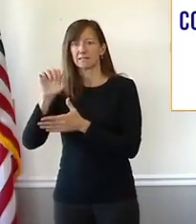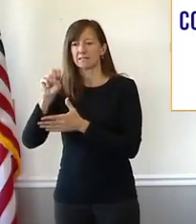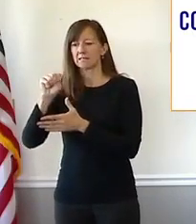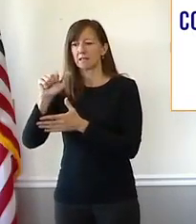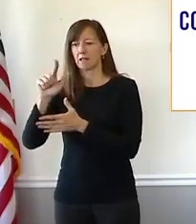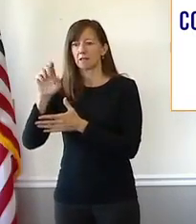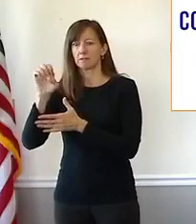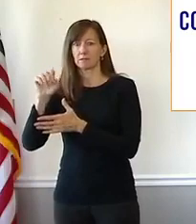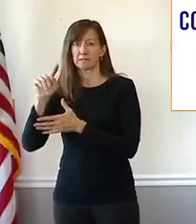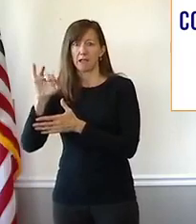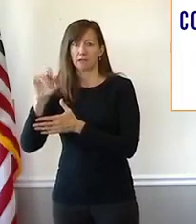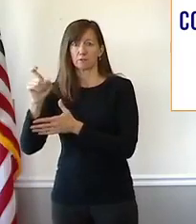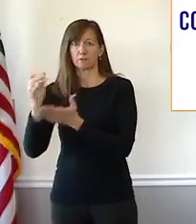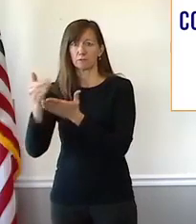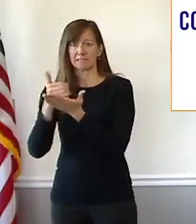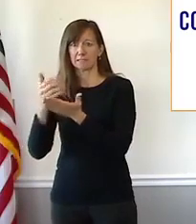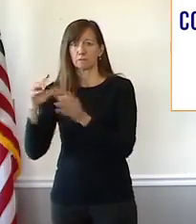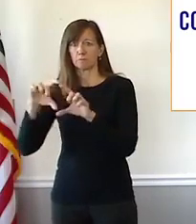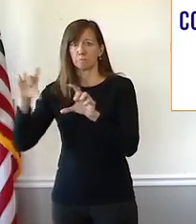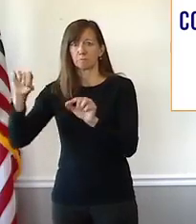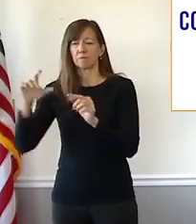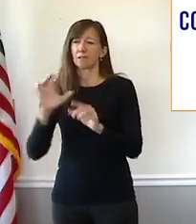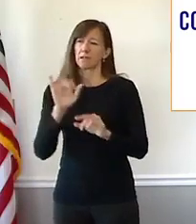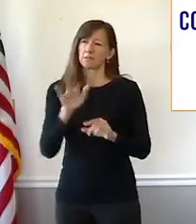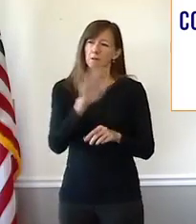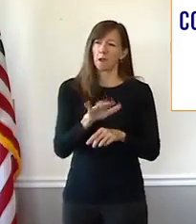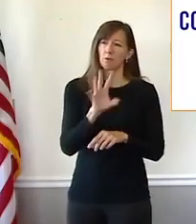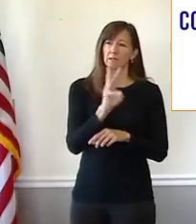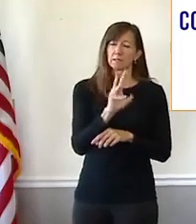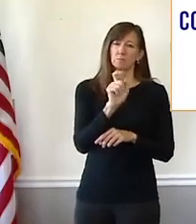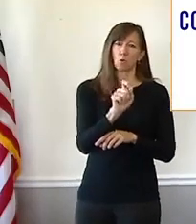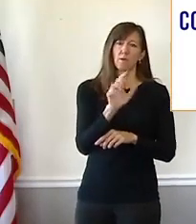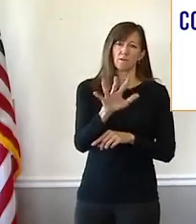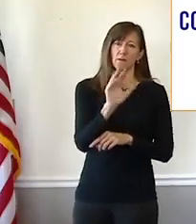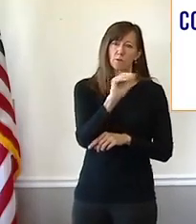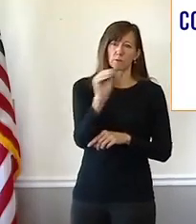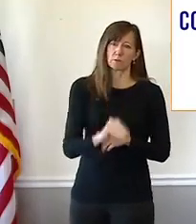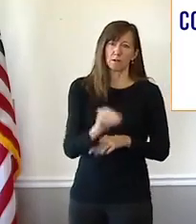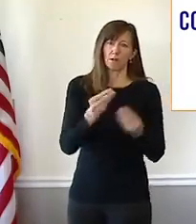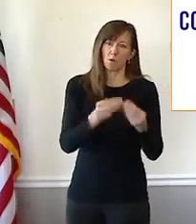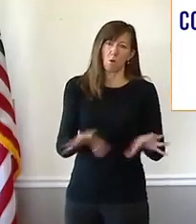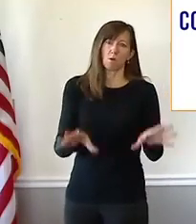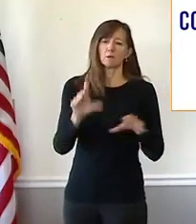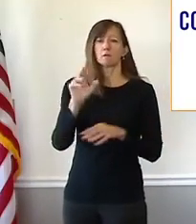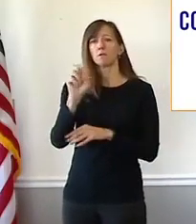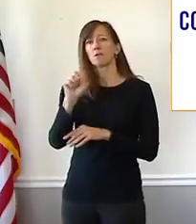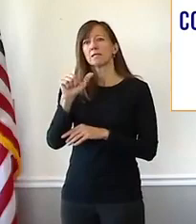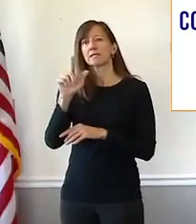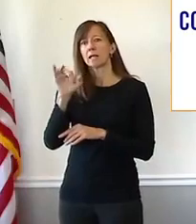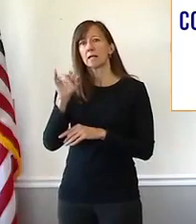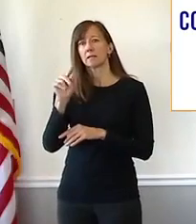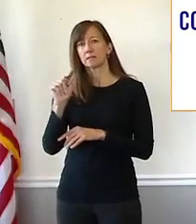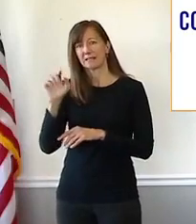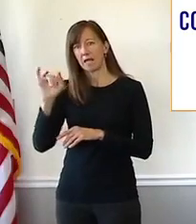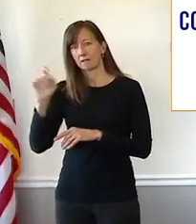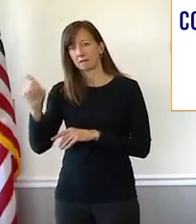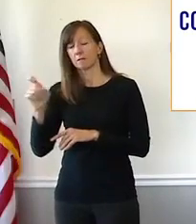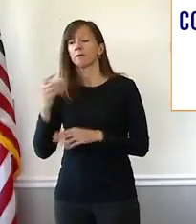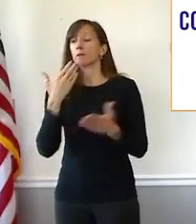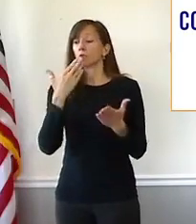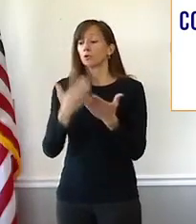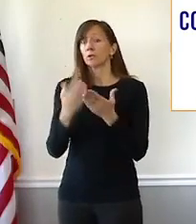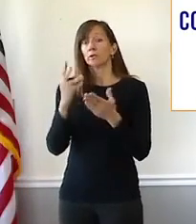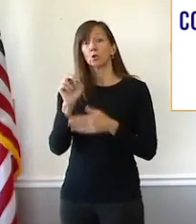we continue at this pace, will result in about a 6.5% loss in sales tax. So, good news. Last payment